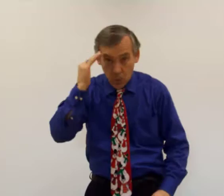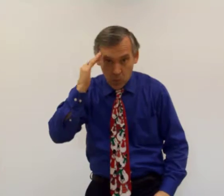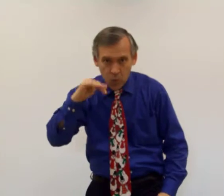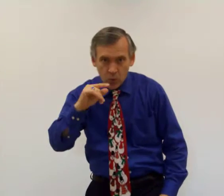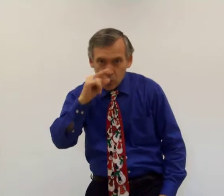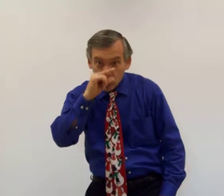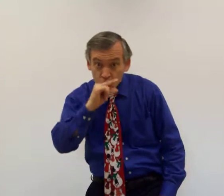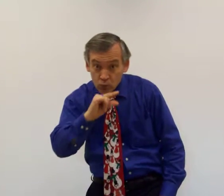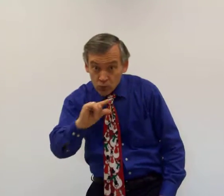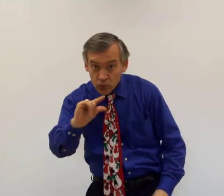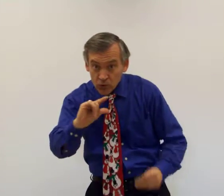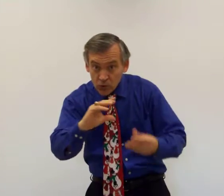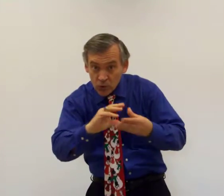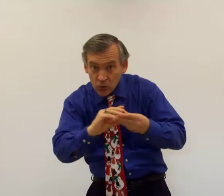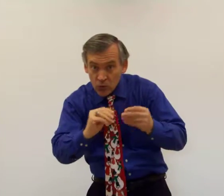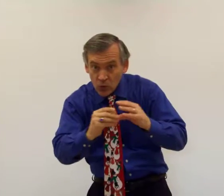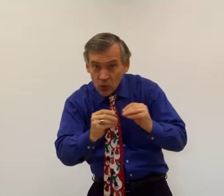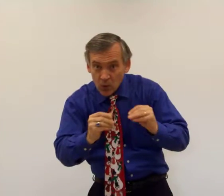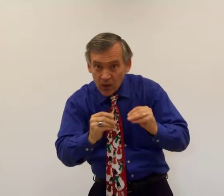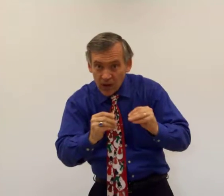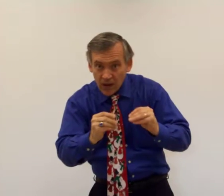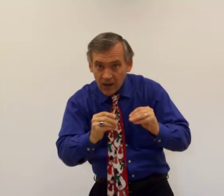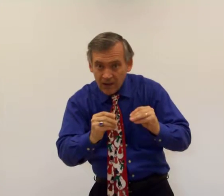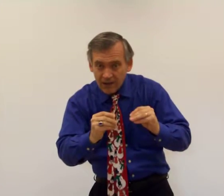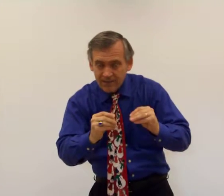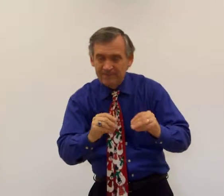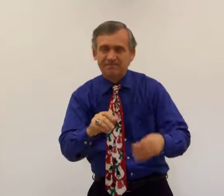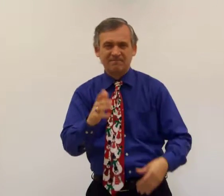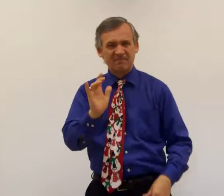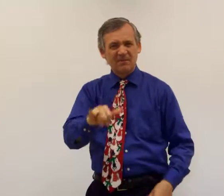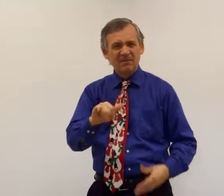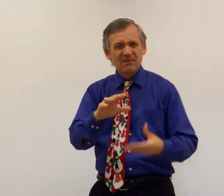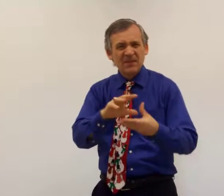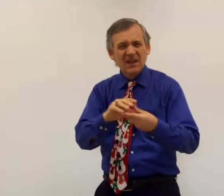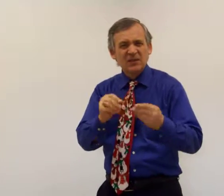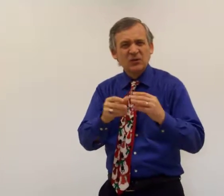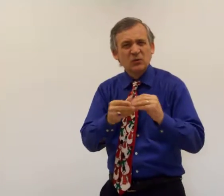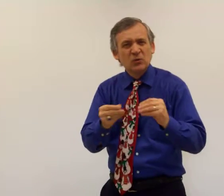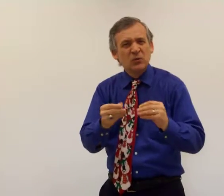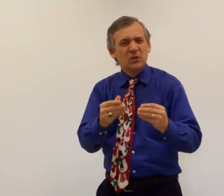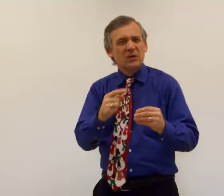the Greek love of music found its fullest expression.